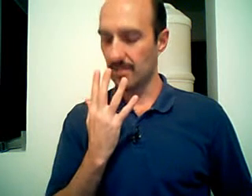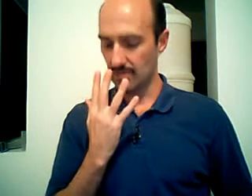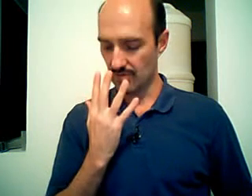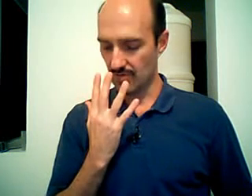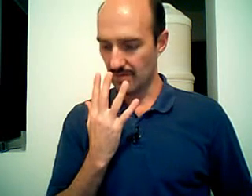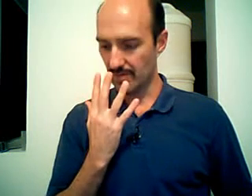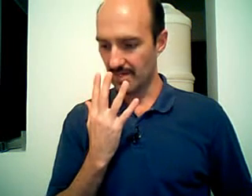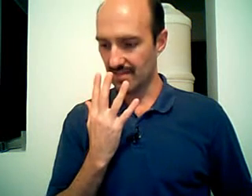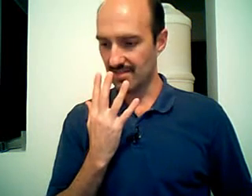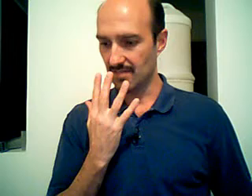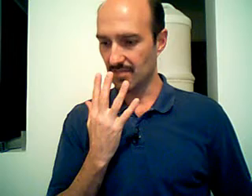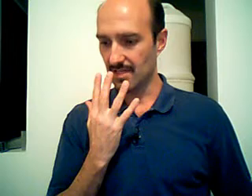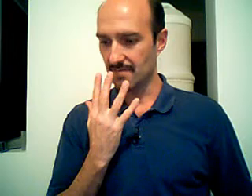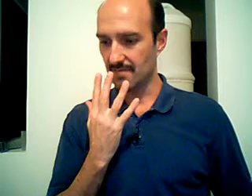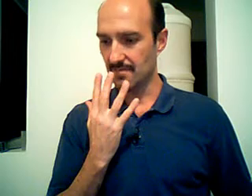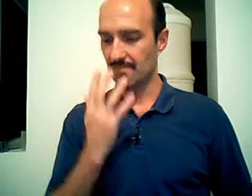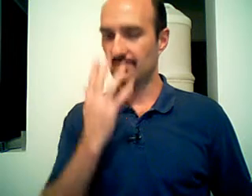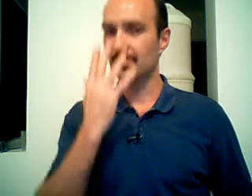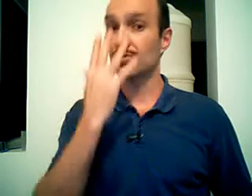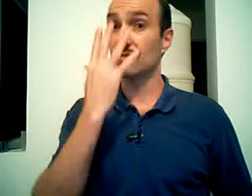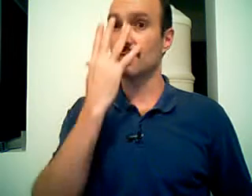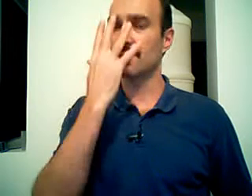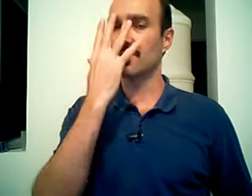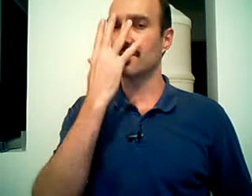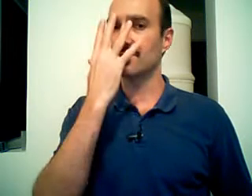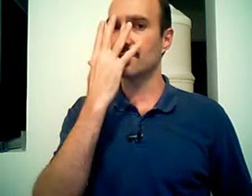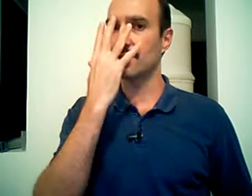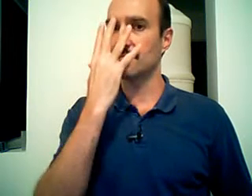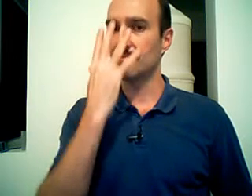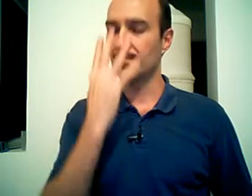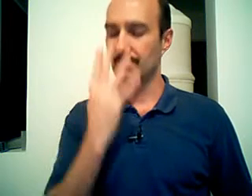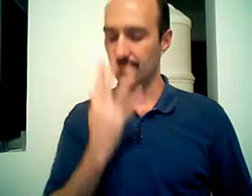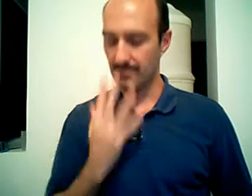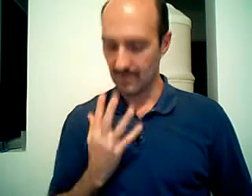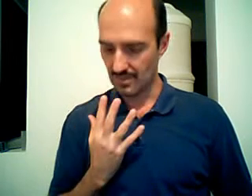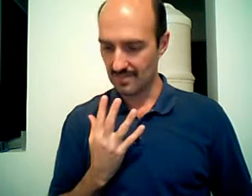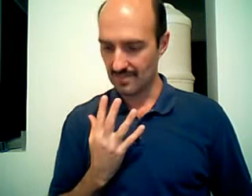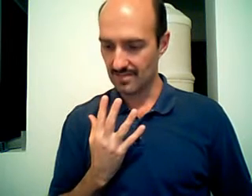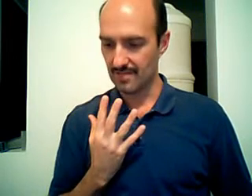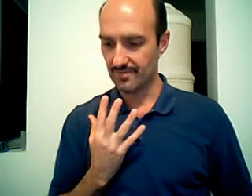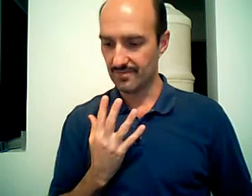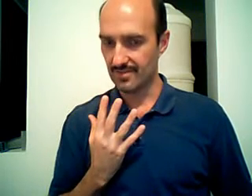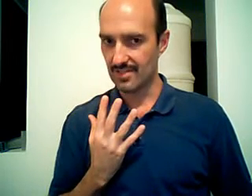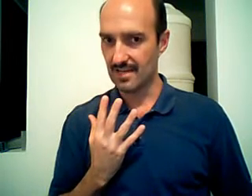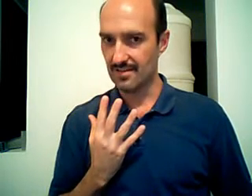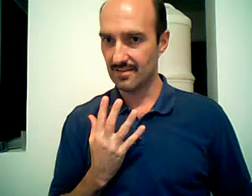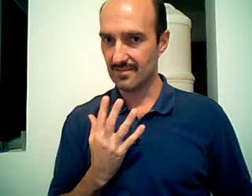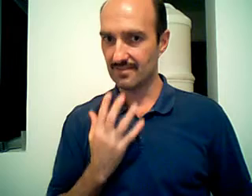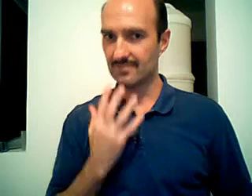can drop your head at the same time. You should drop your head at the same time. So that's the sign for sad.